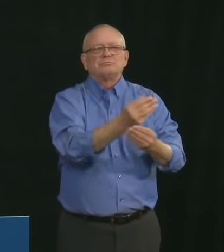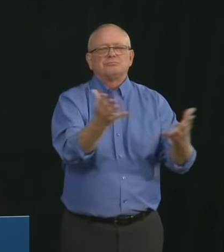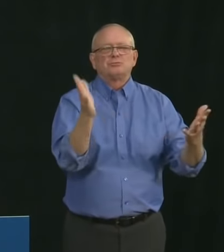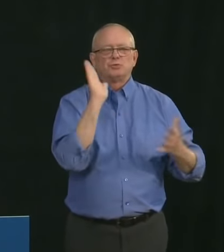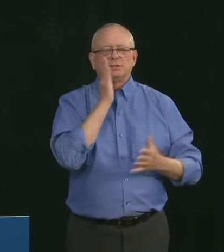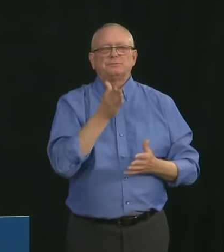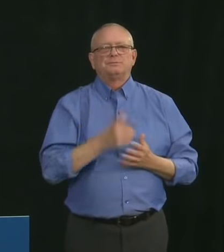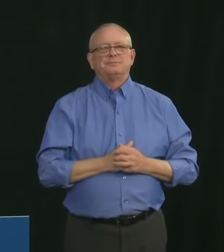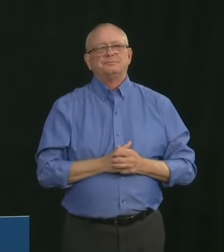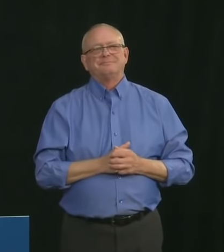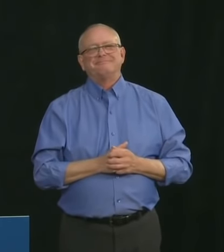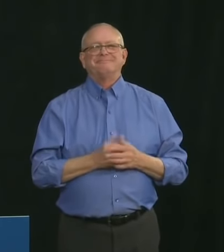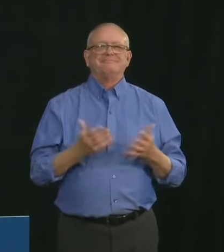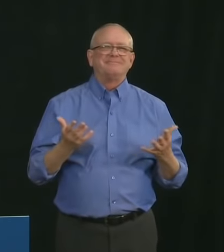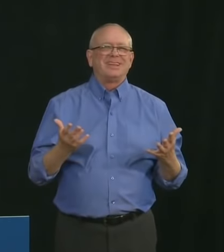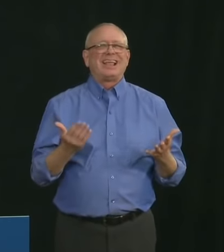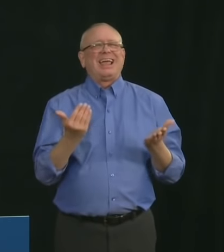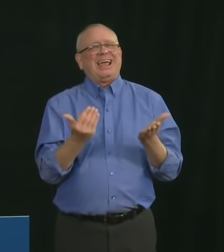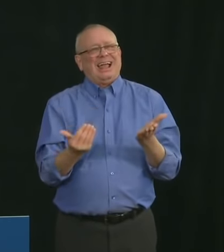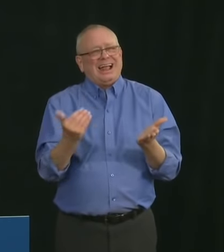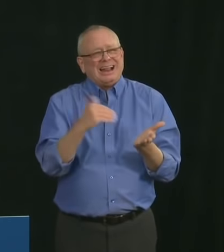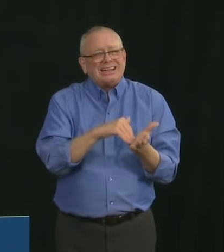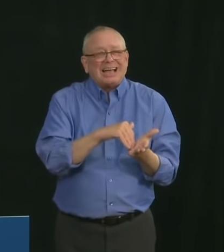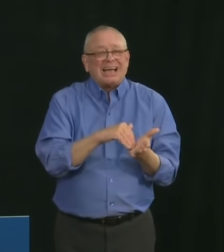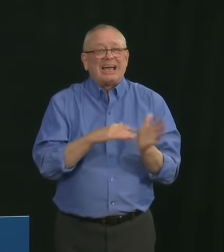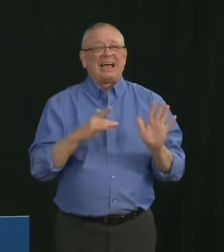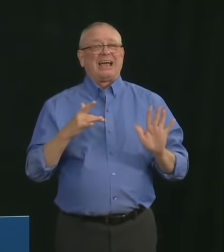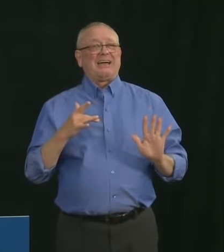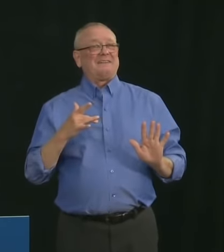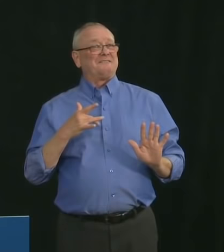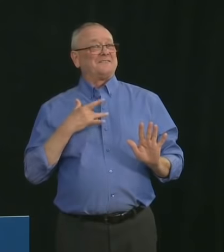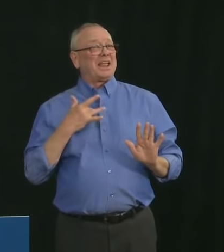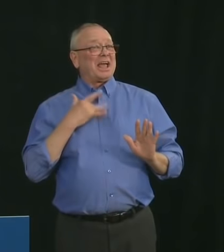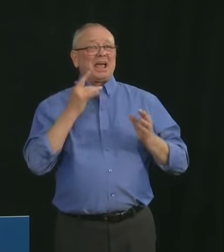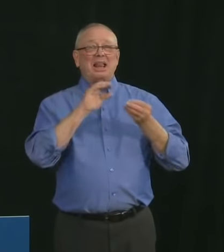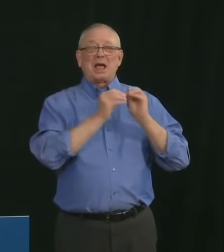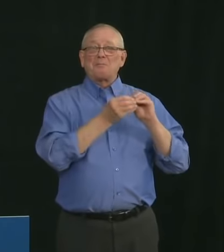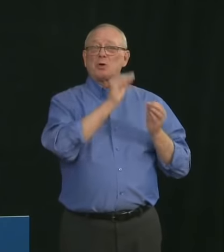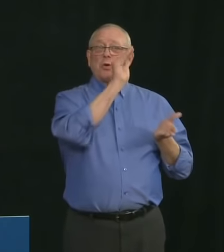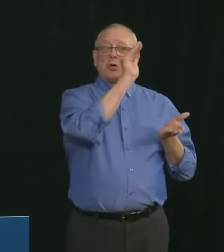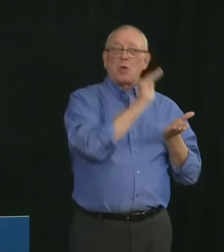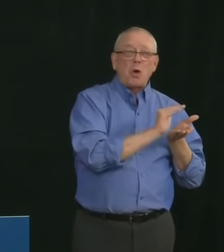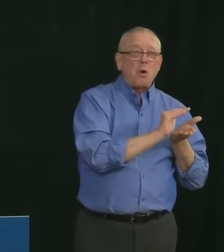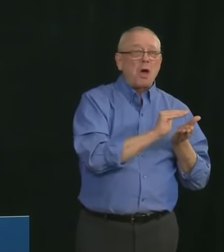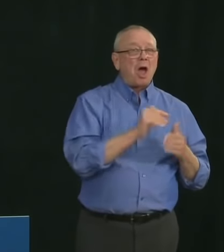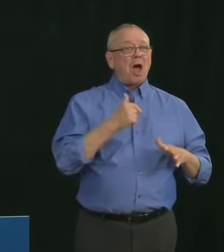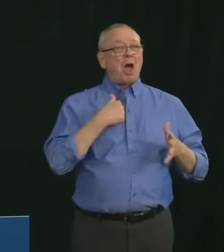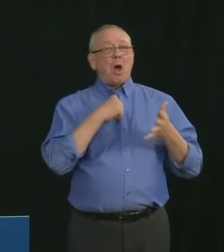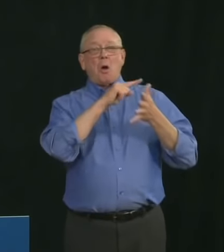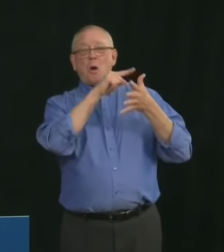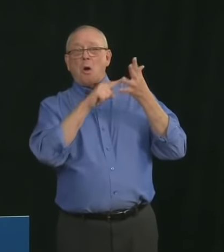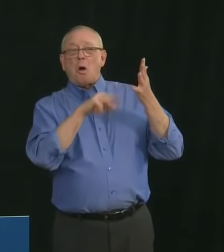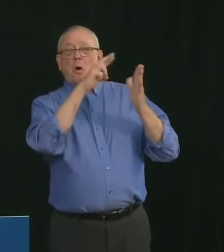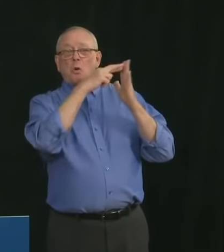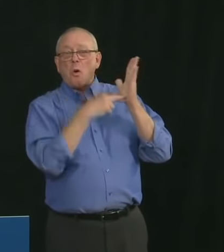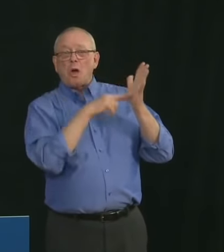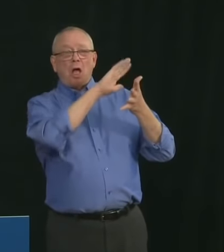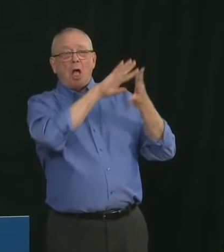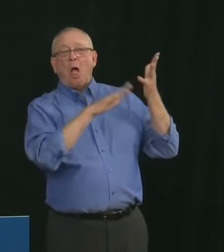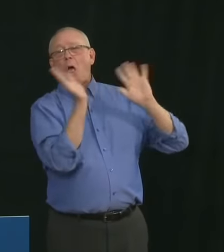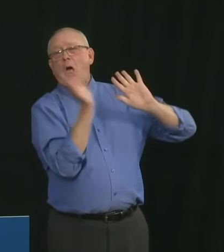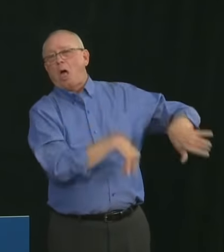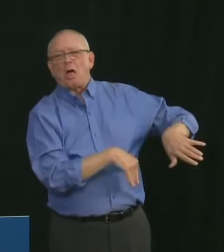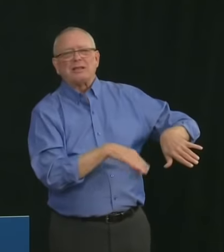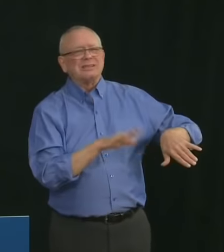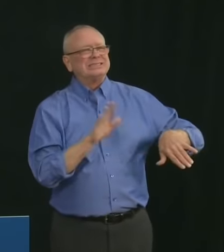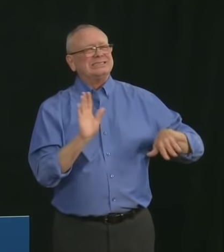a false sense of security when we see low numbers in our community and thinking that we can start to move away from the regular public